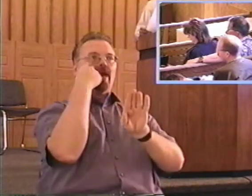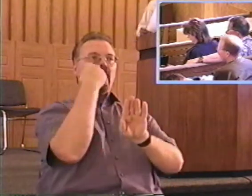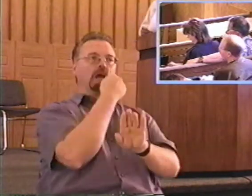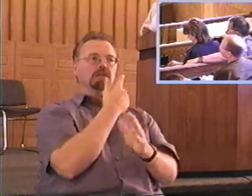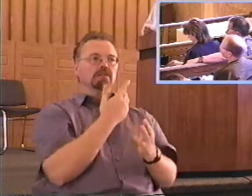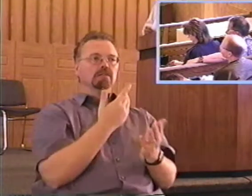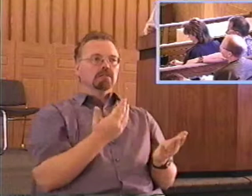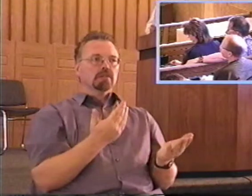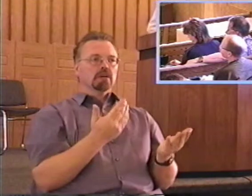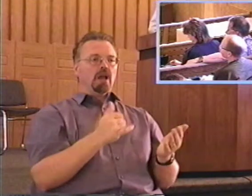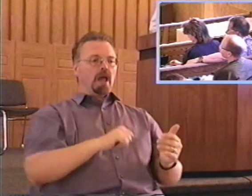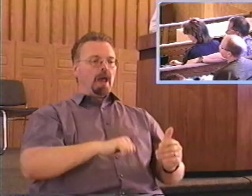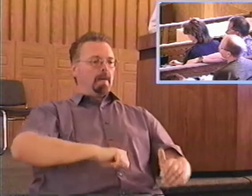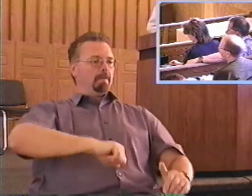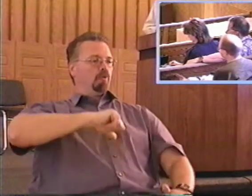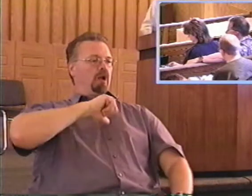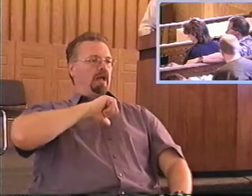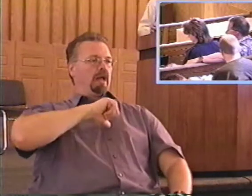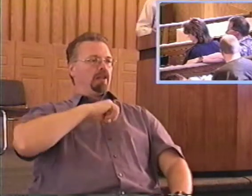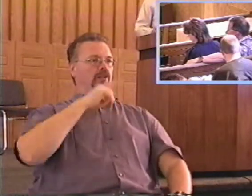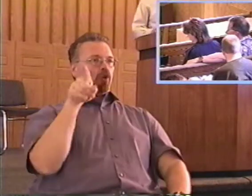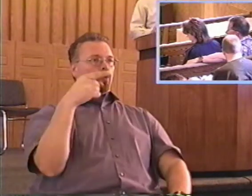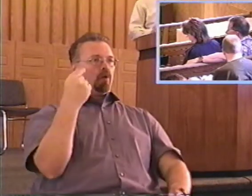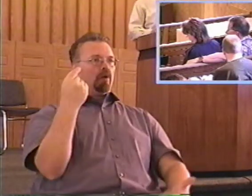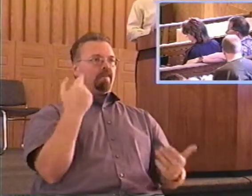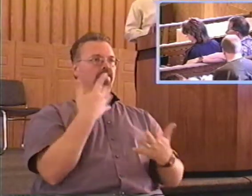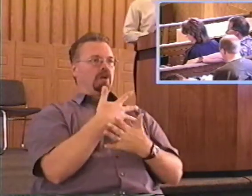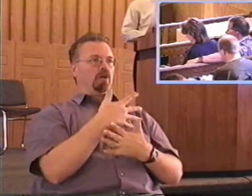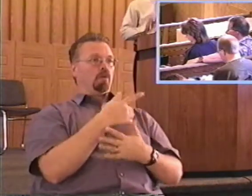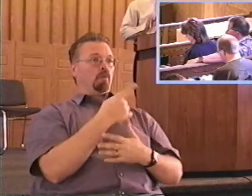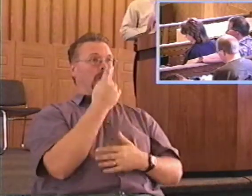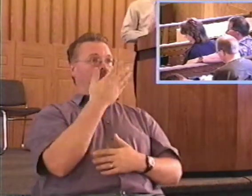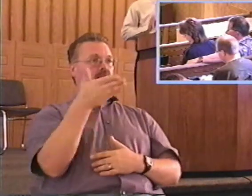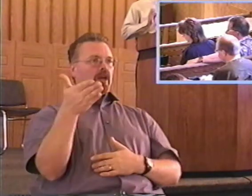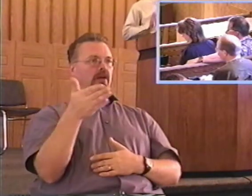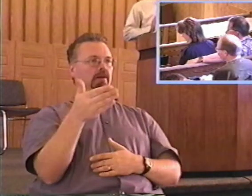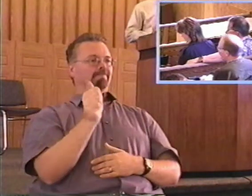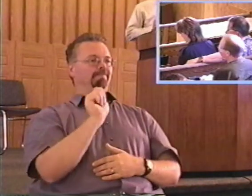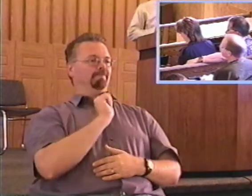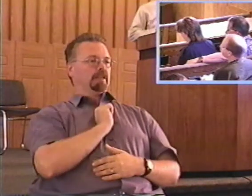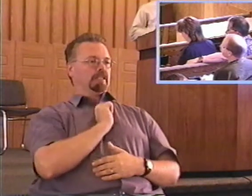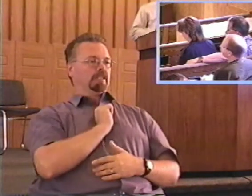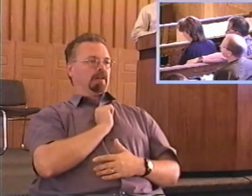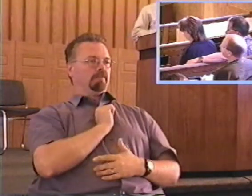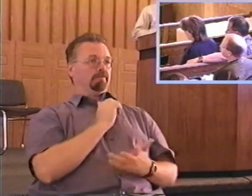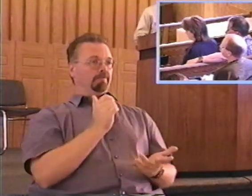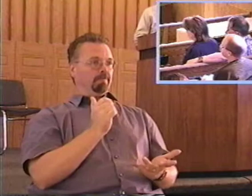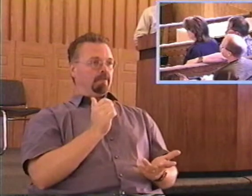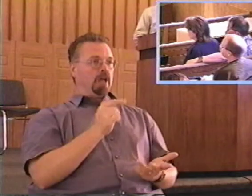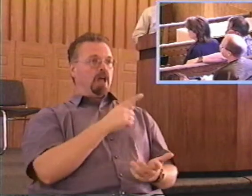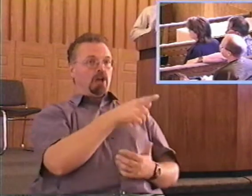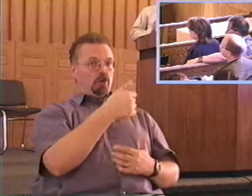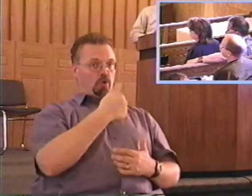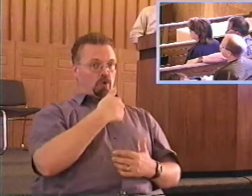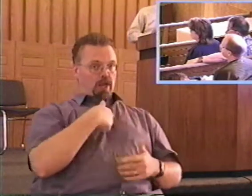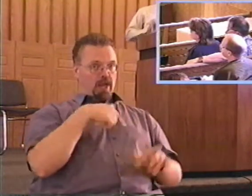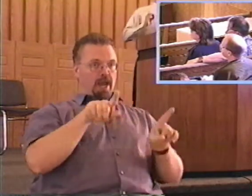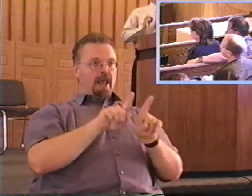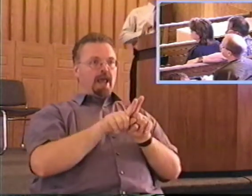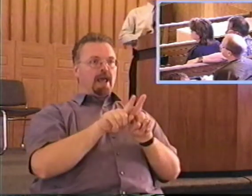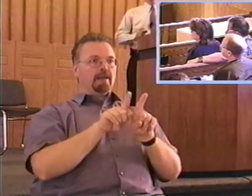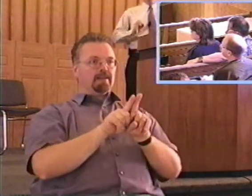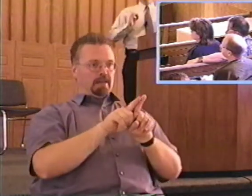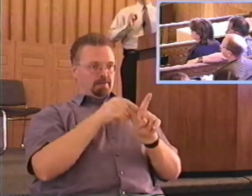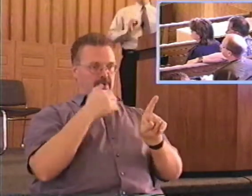In pride, they only fear one thing, themselves. And friends, you and I have this disease, and